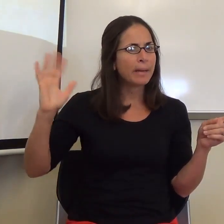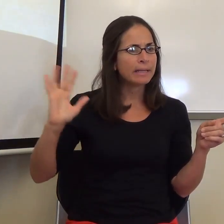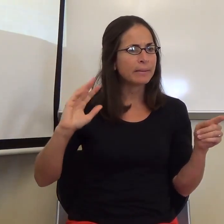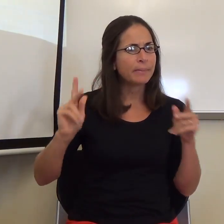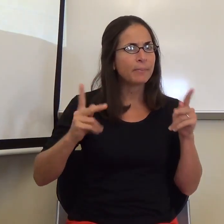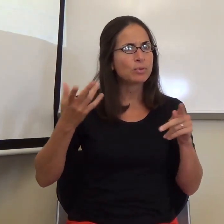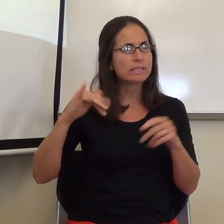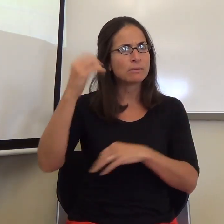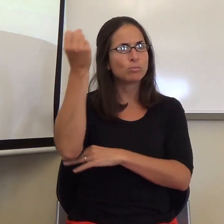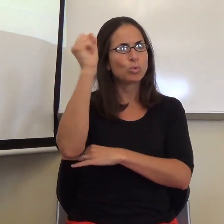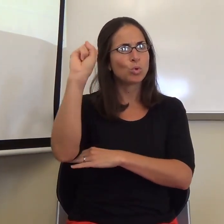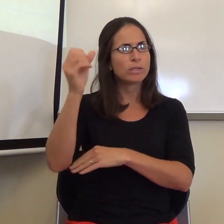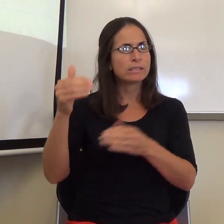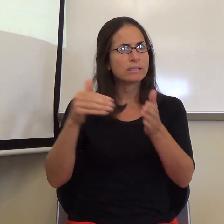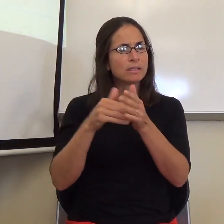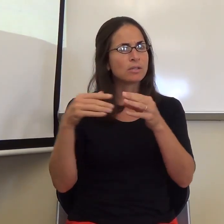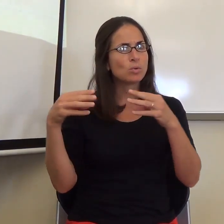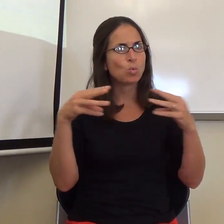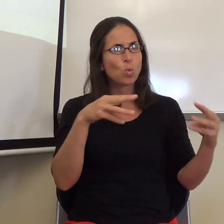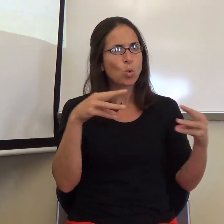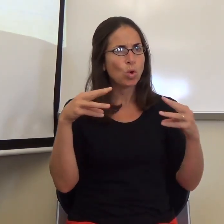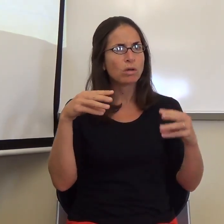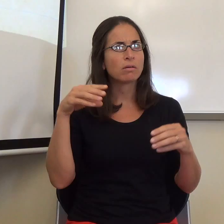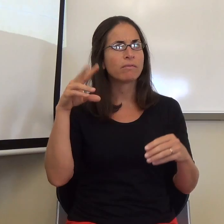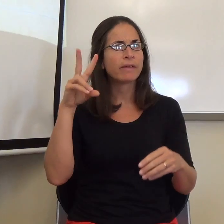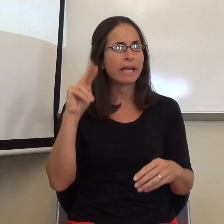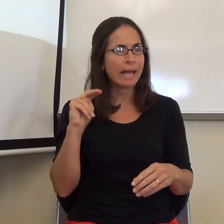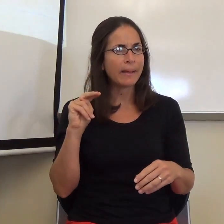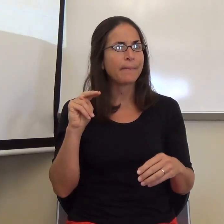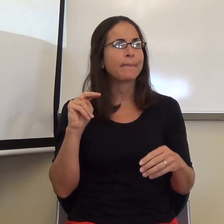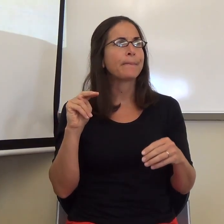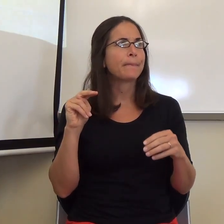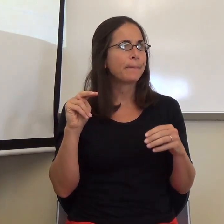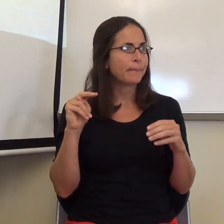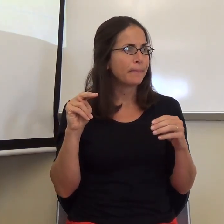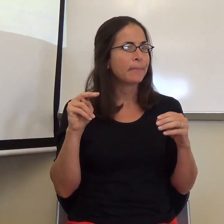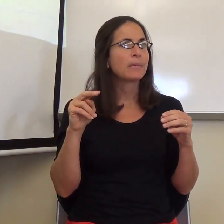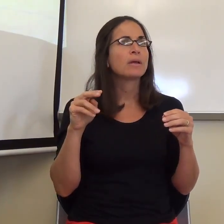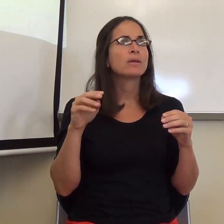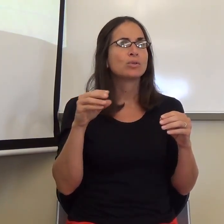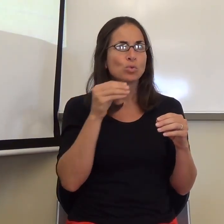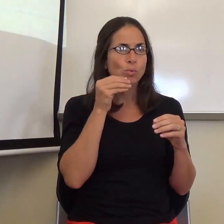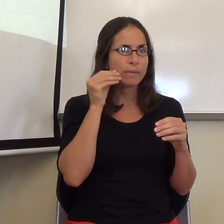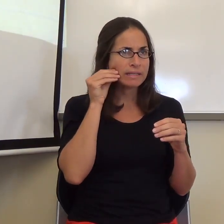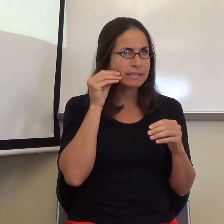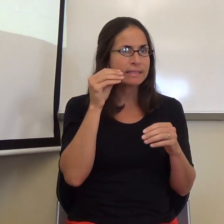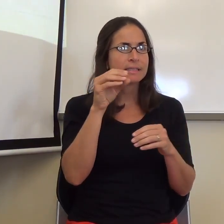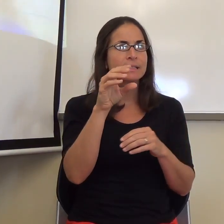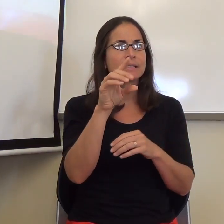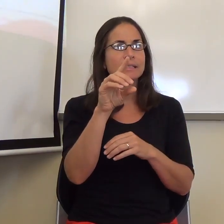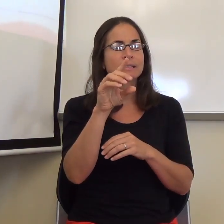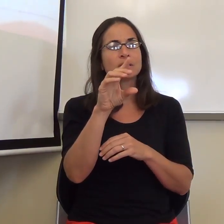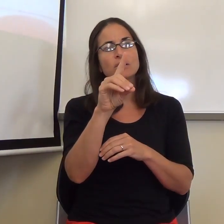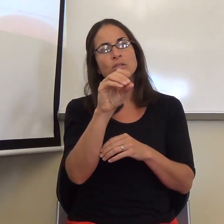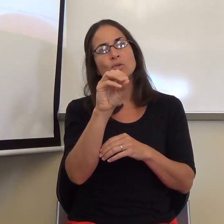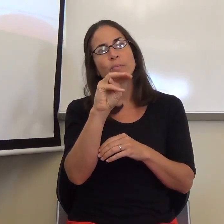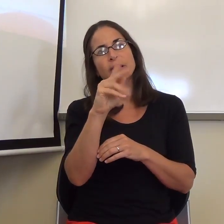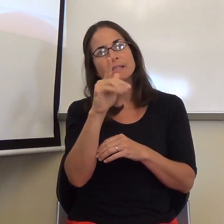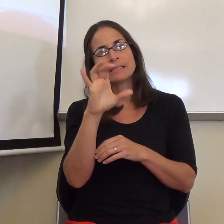others, Good. they were actually doing a lot of domestic terrorism. Yes, good. So you have some good prior knowledge of this.